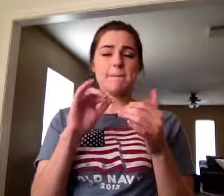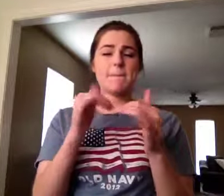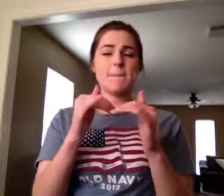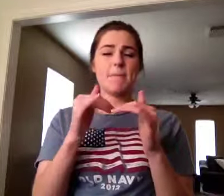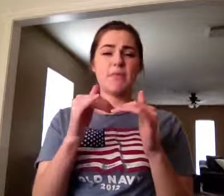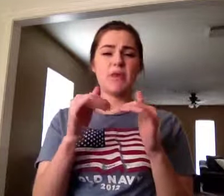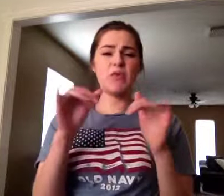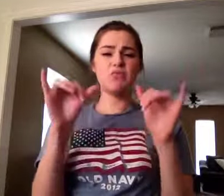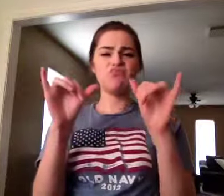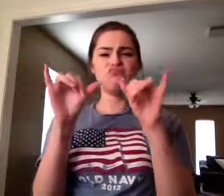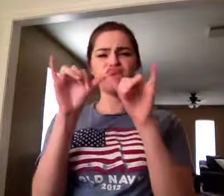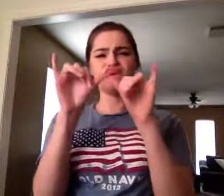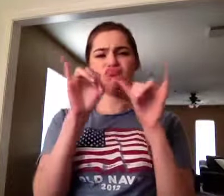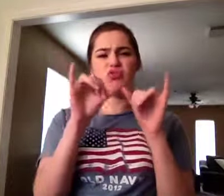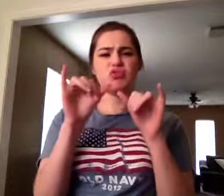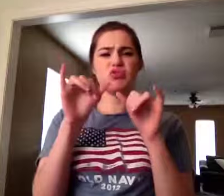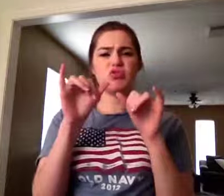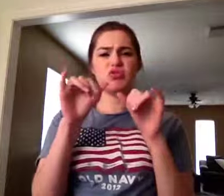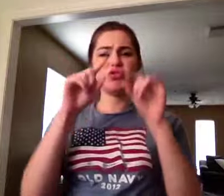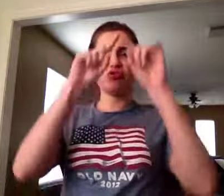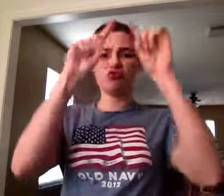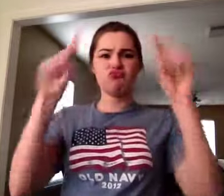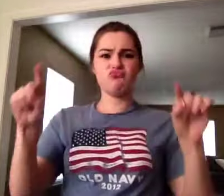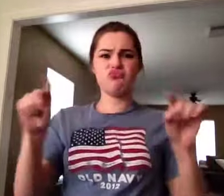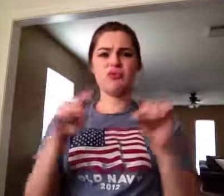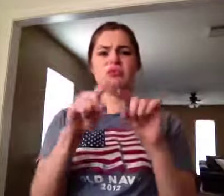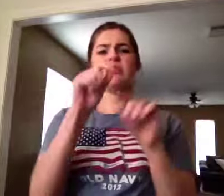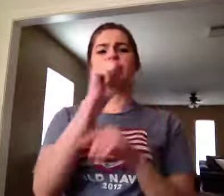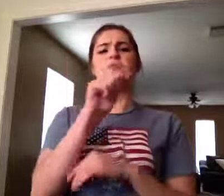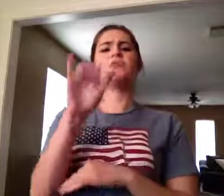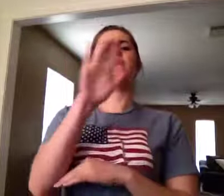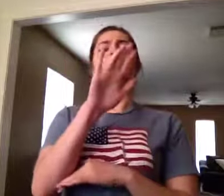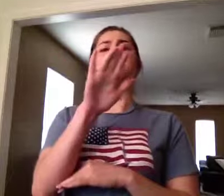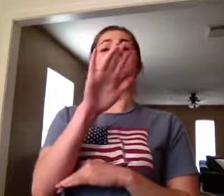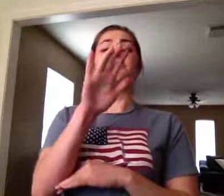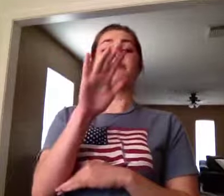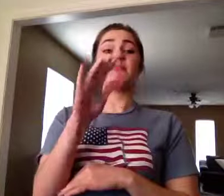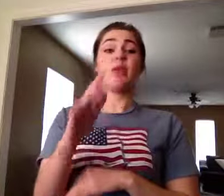might not realize it now, but one day these formulas will be really useful to you all.